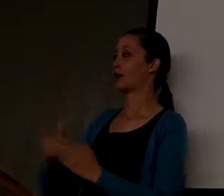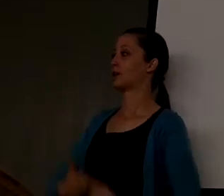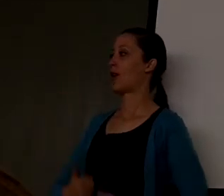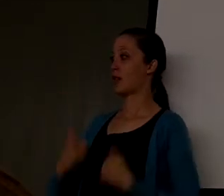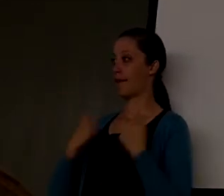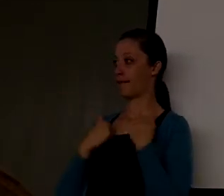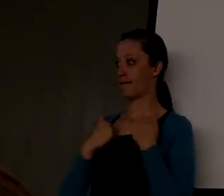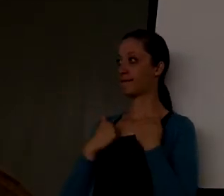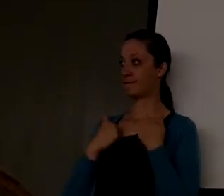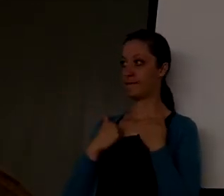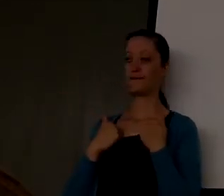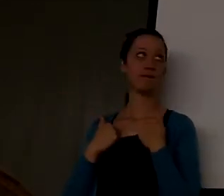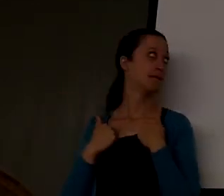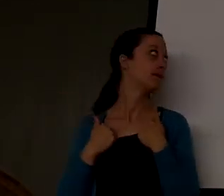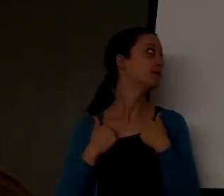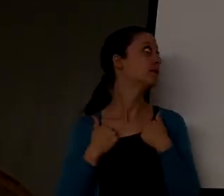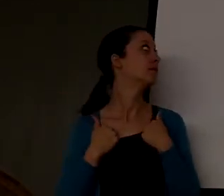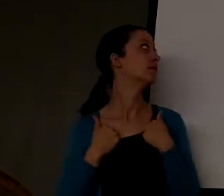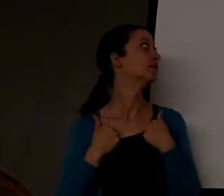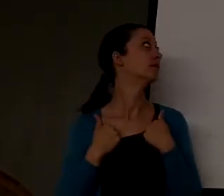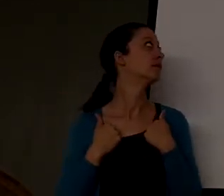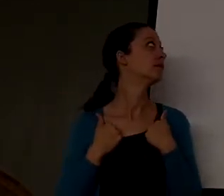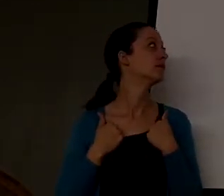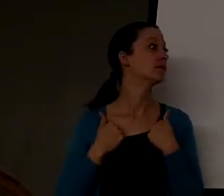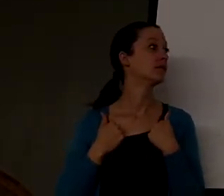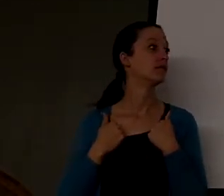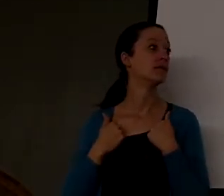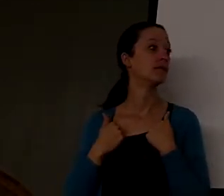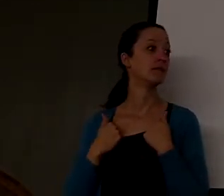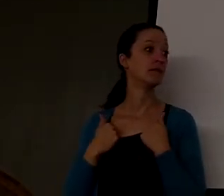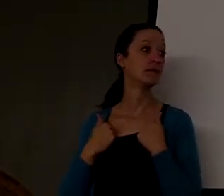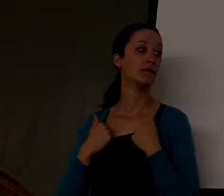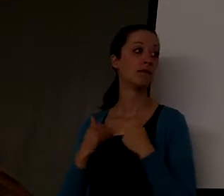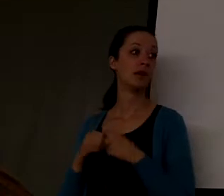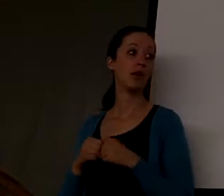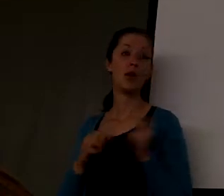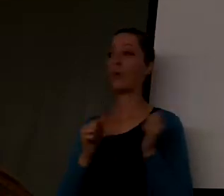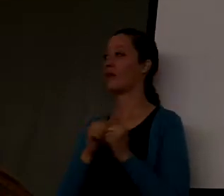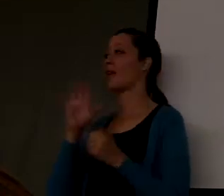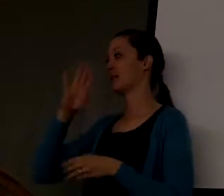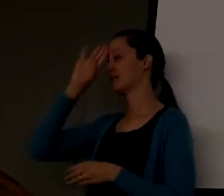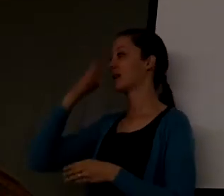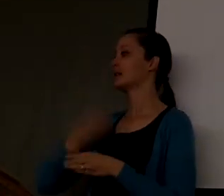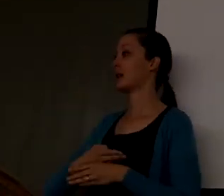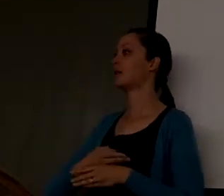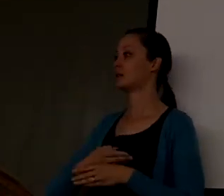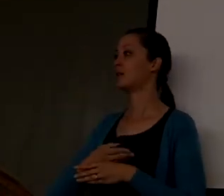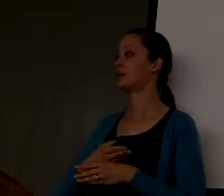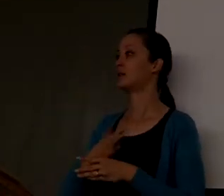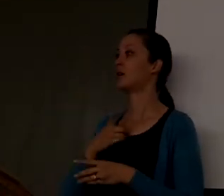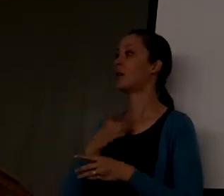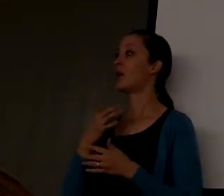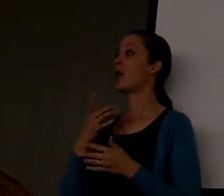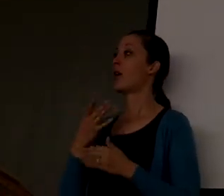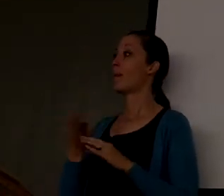Titus and Titus's wife is living there. He's lost his first two